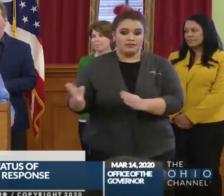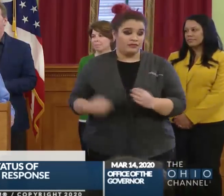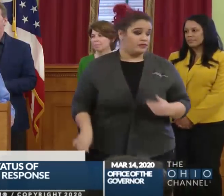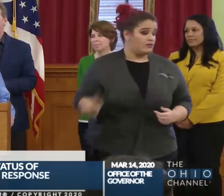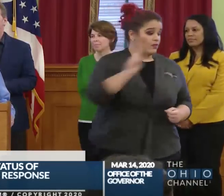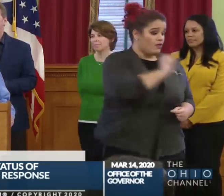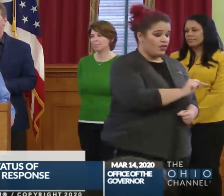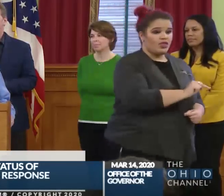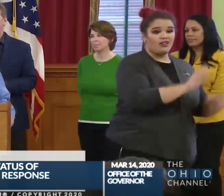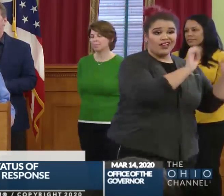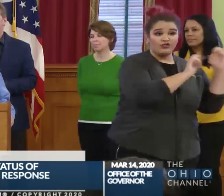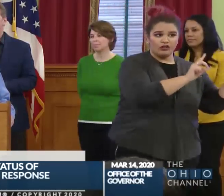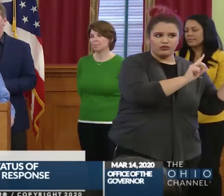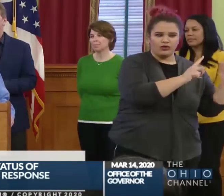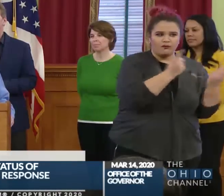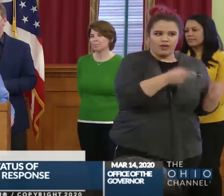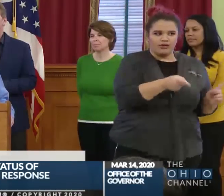single day.